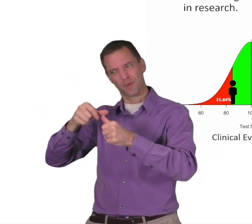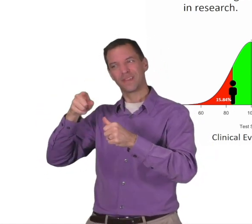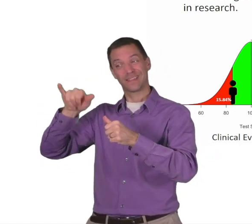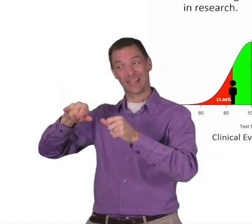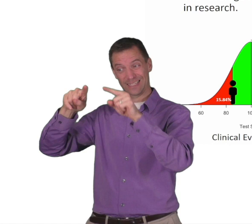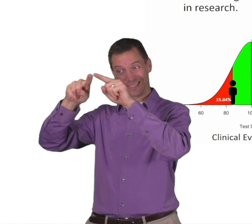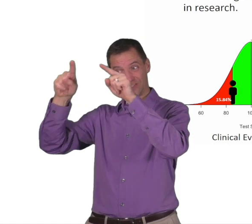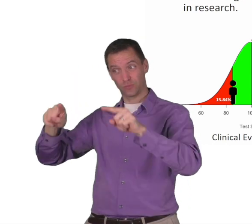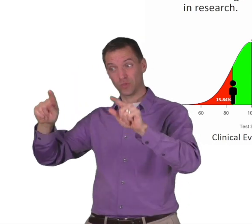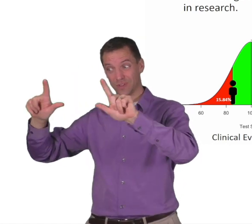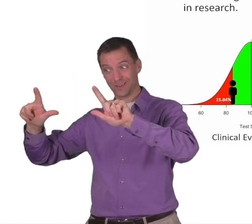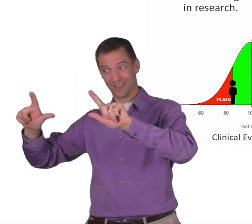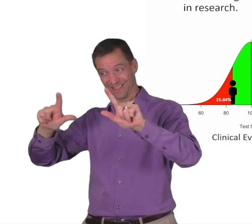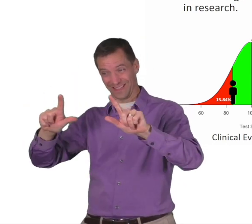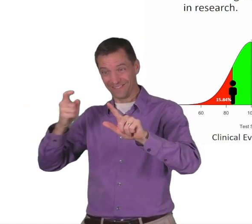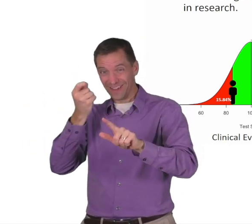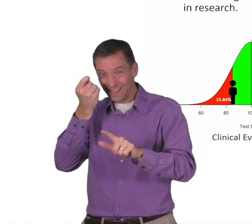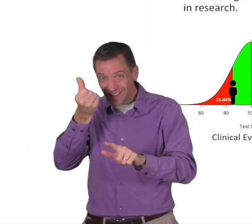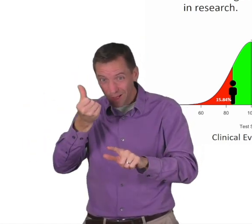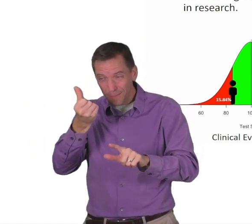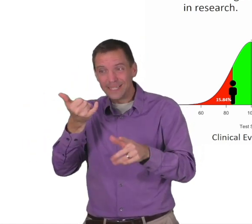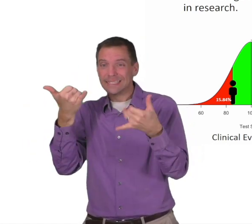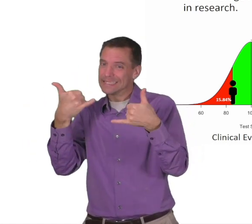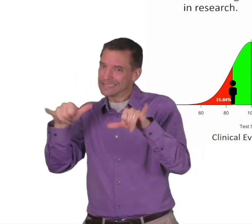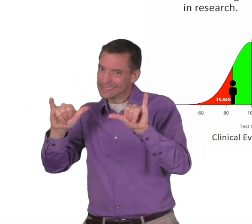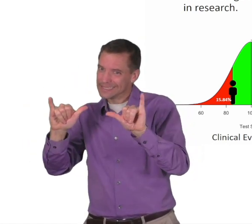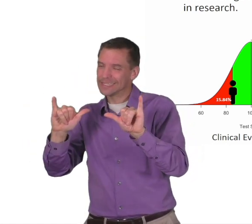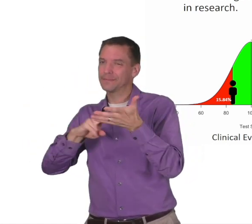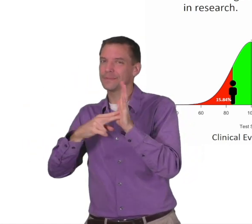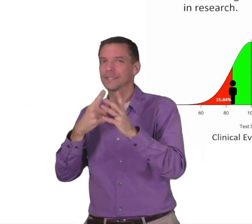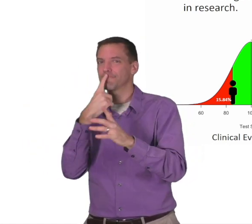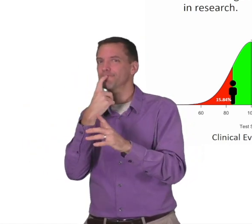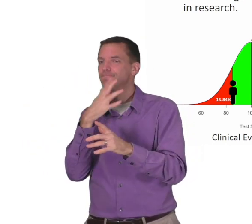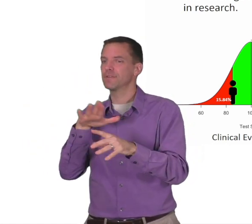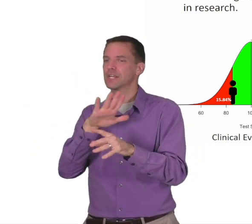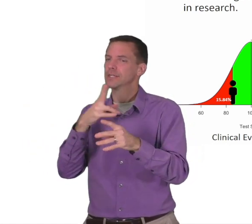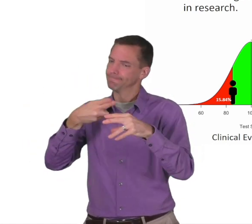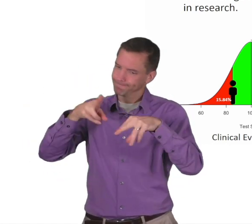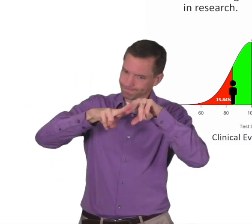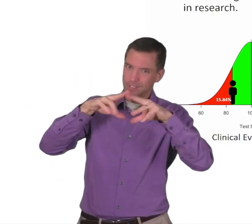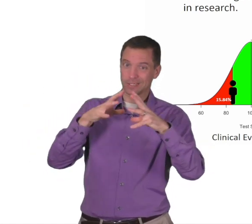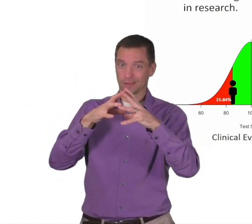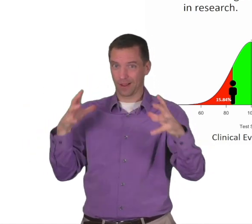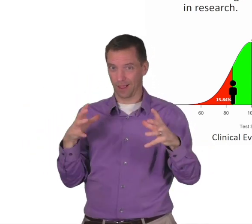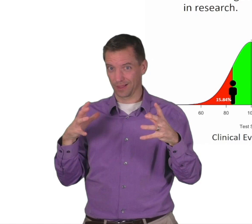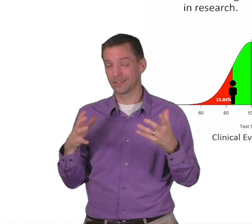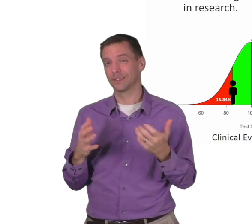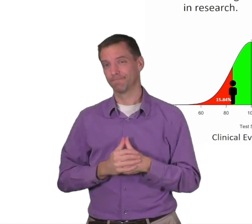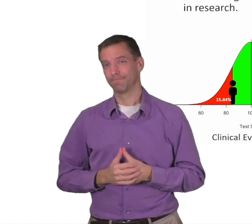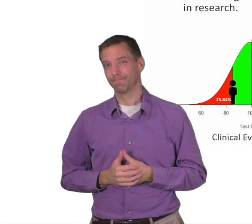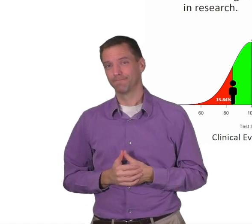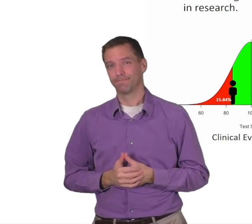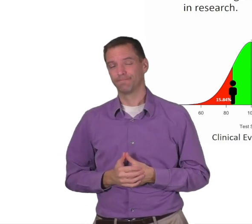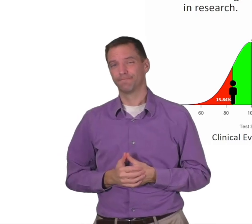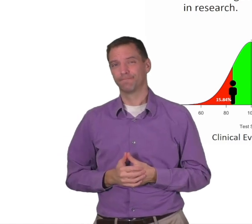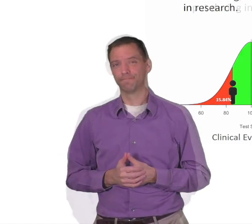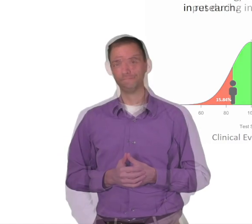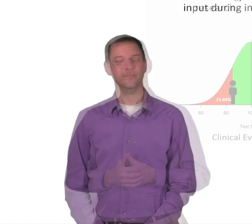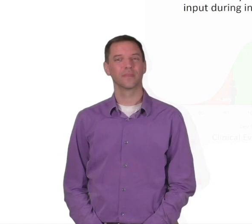population, and remember that when the distribution is shifted even a little bit, it can still mean a significant increase in that red